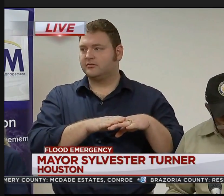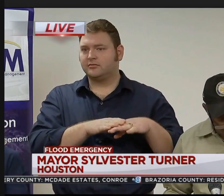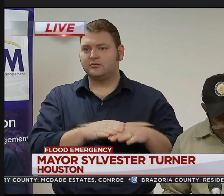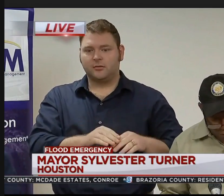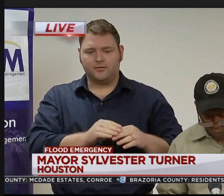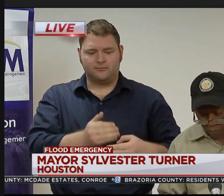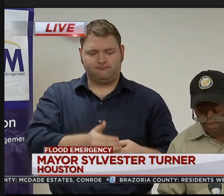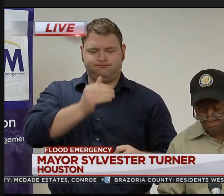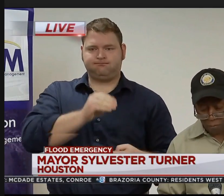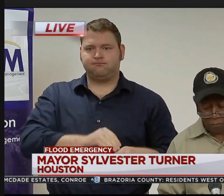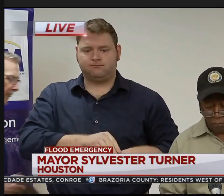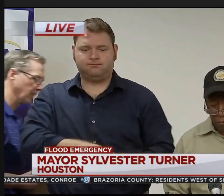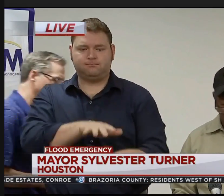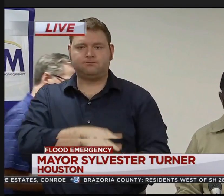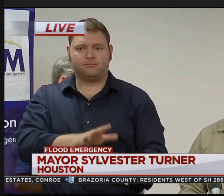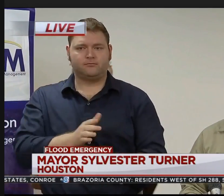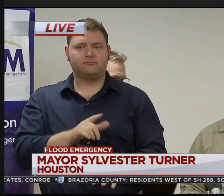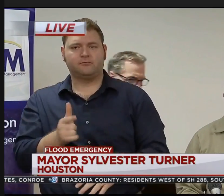that issue. Okay.